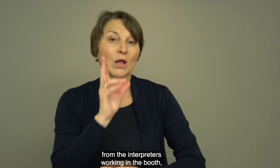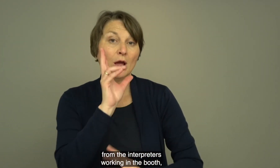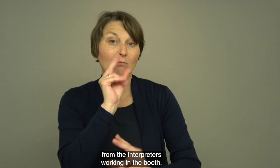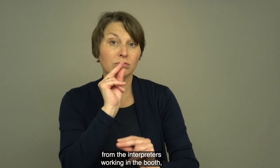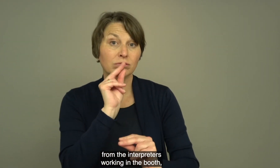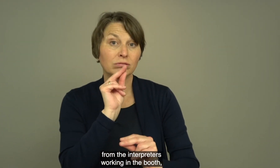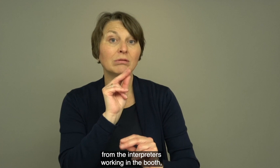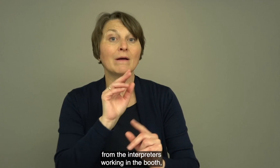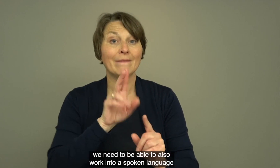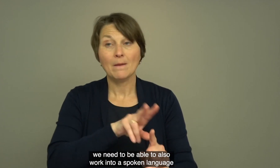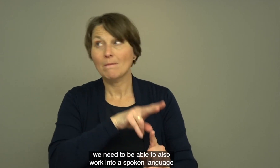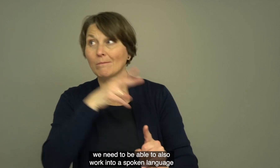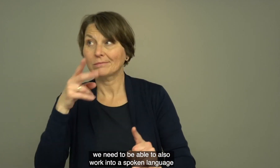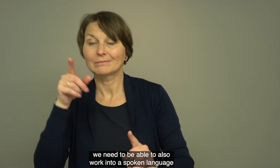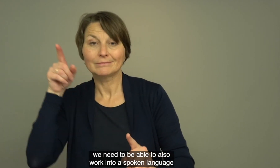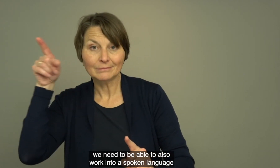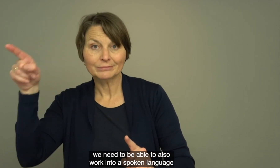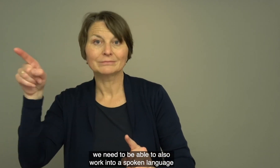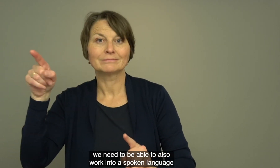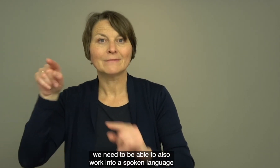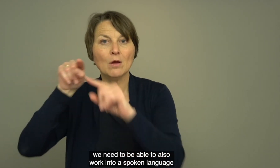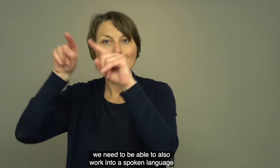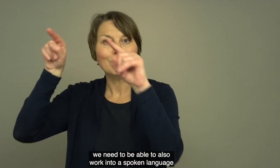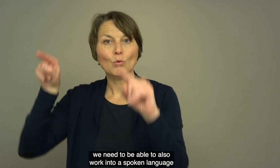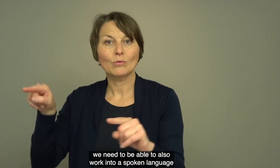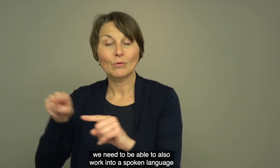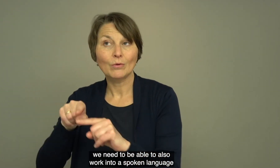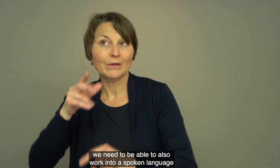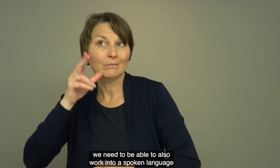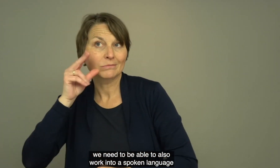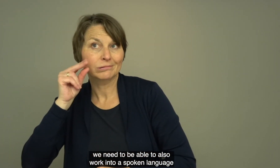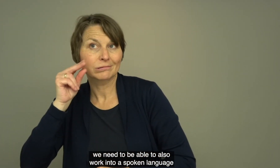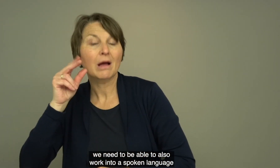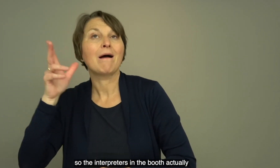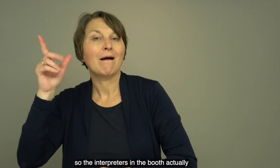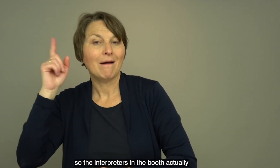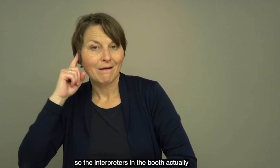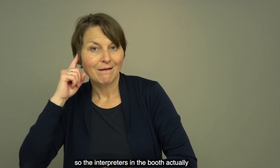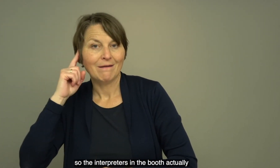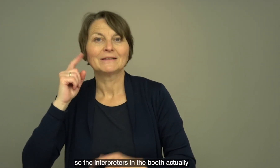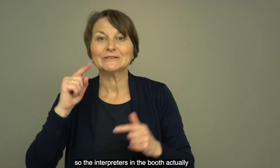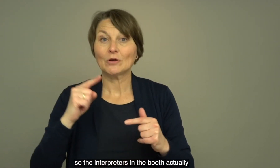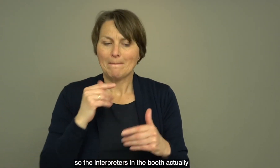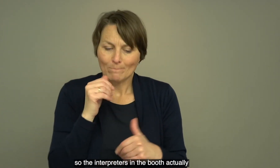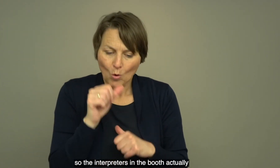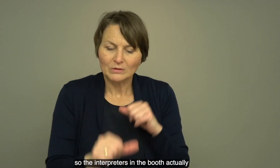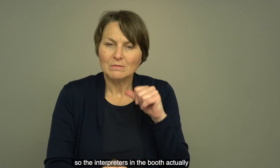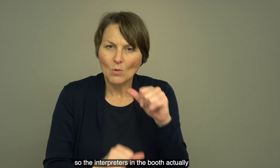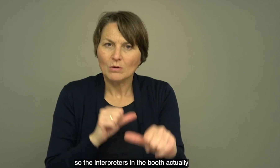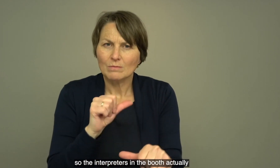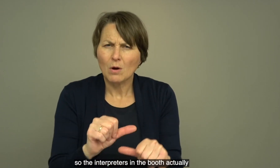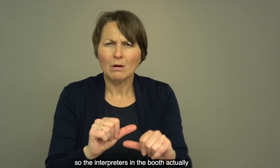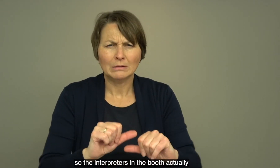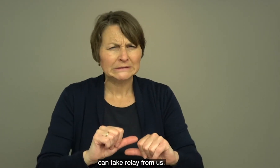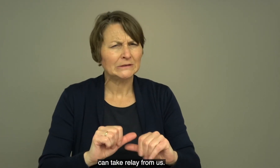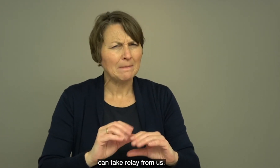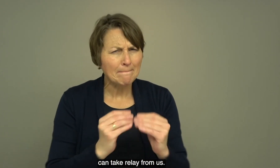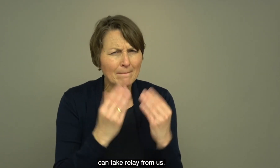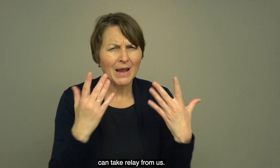in the booth. We need to be able to also work into a spoken language, so the interpreters in the booth actually can take relay